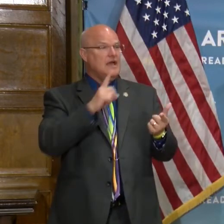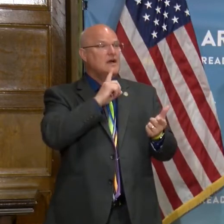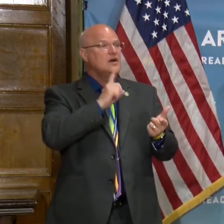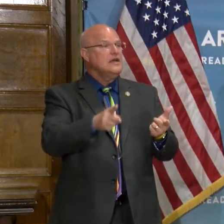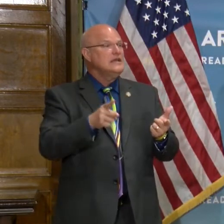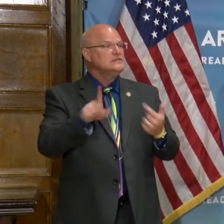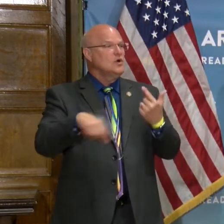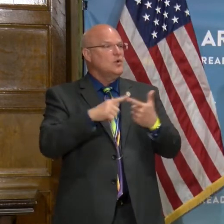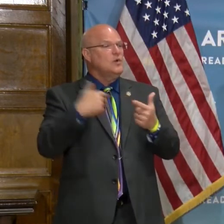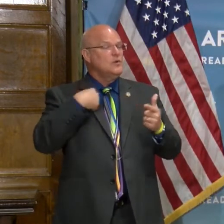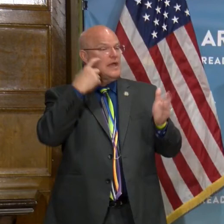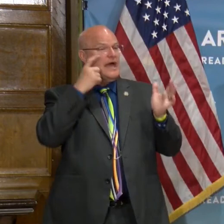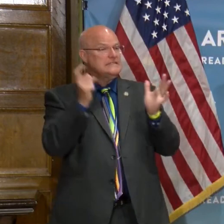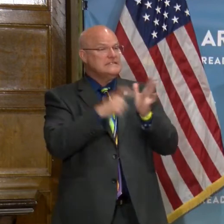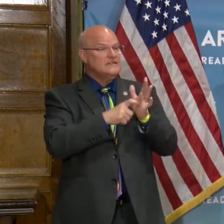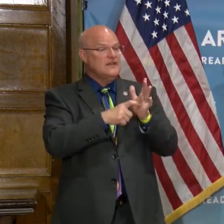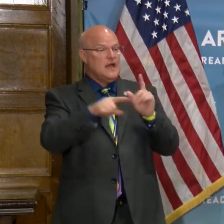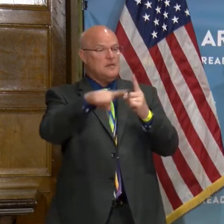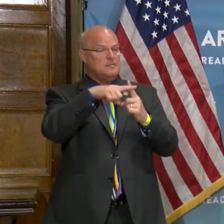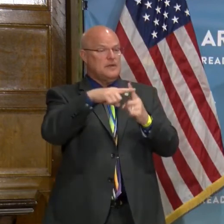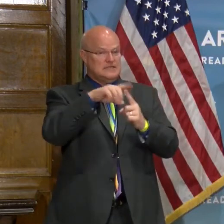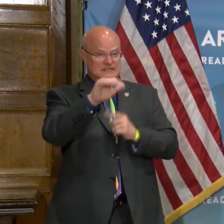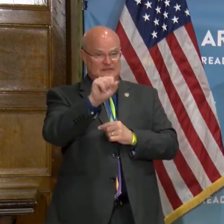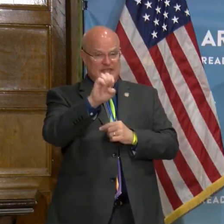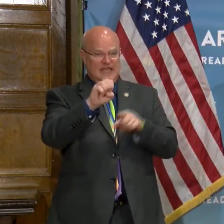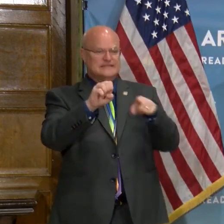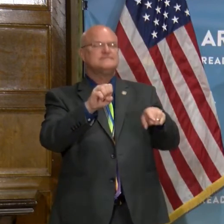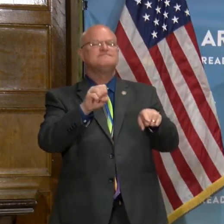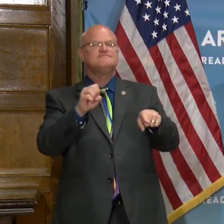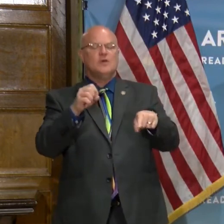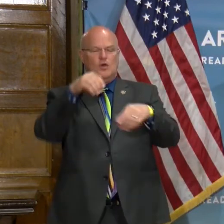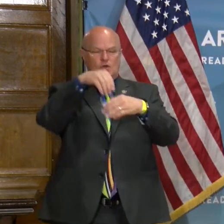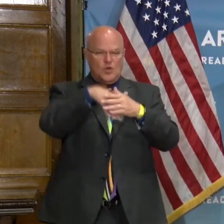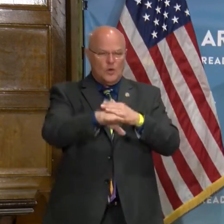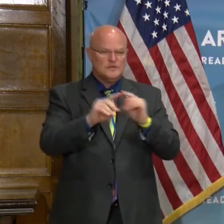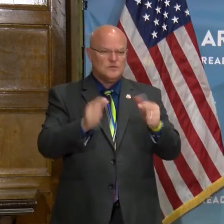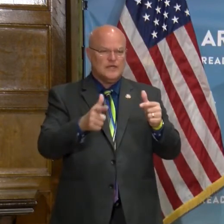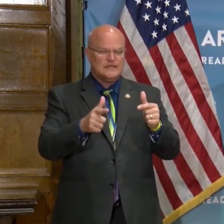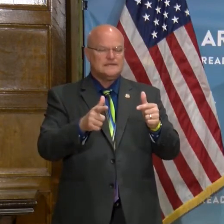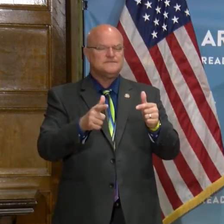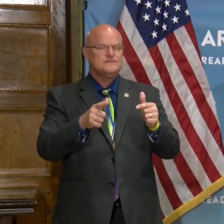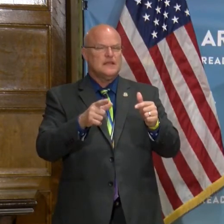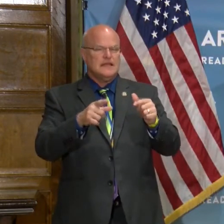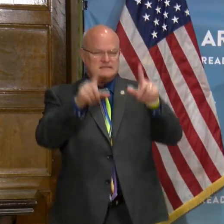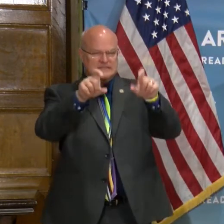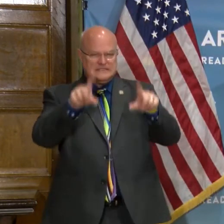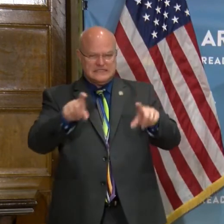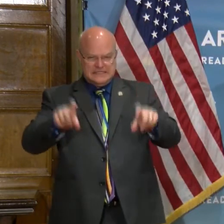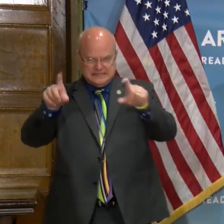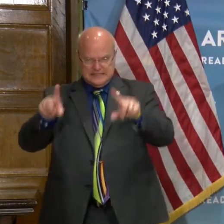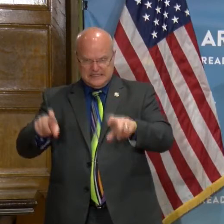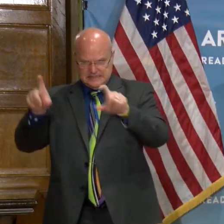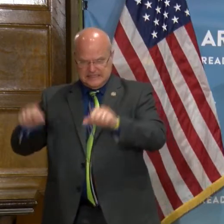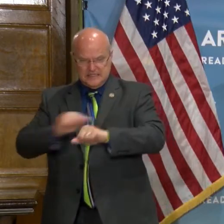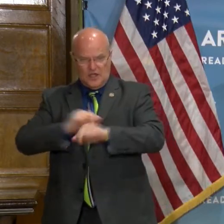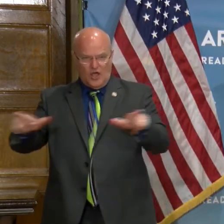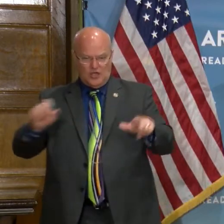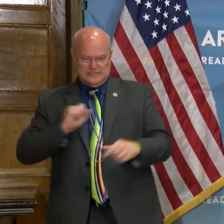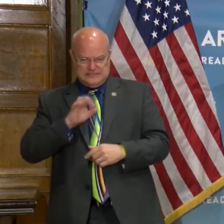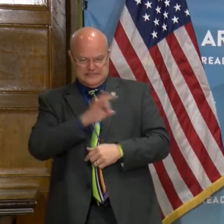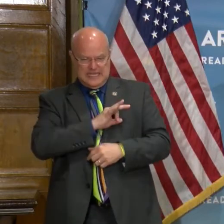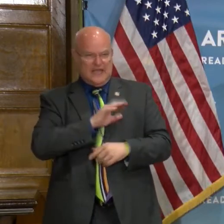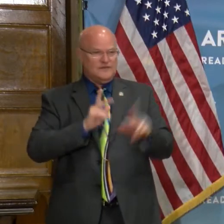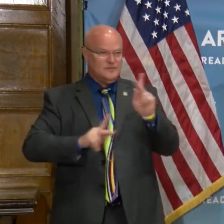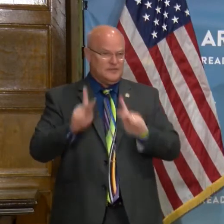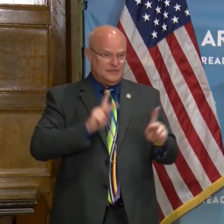is when we identify a positive case, then we go in very quickly, a rapid response, and test everyone, staff and